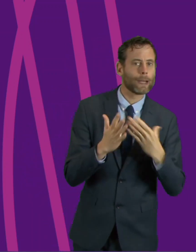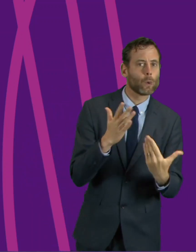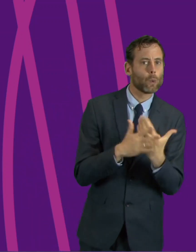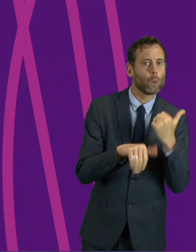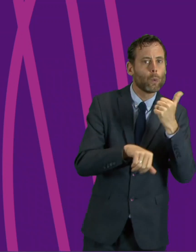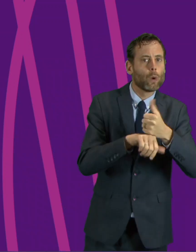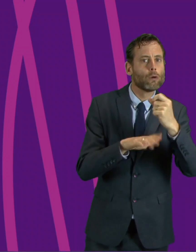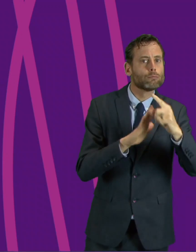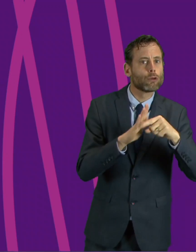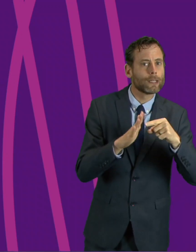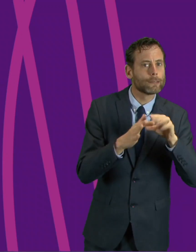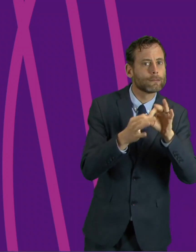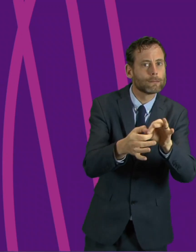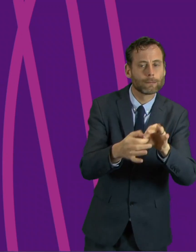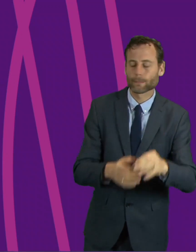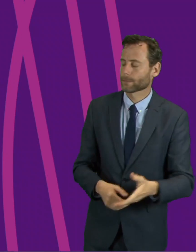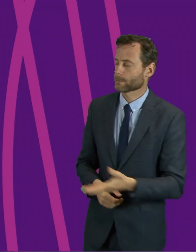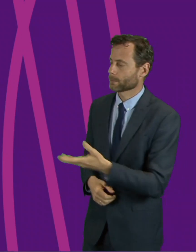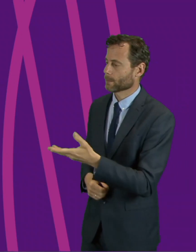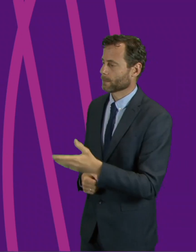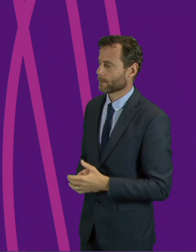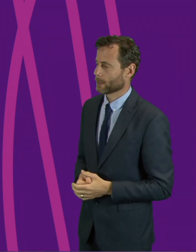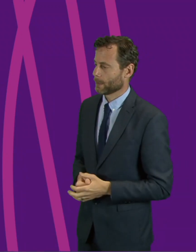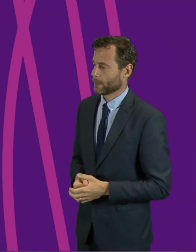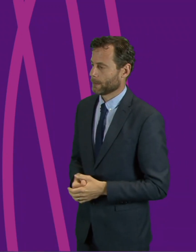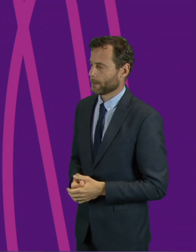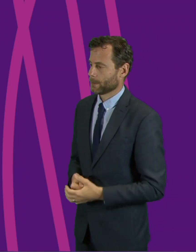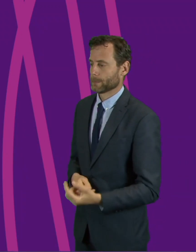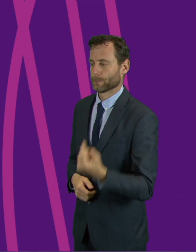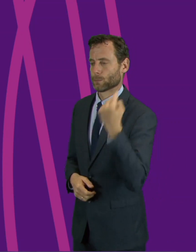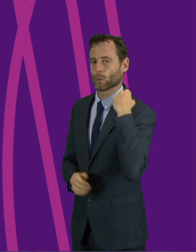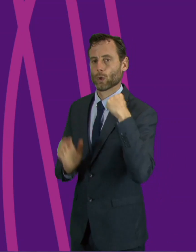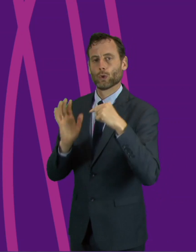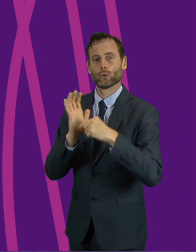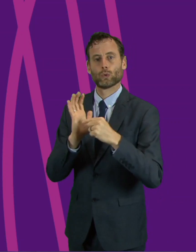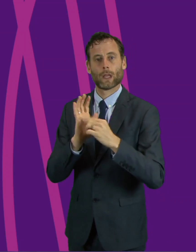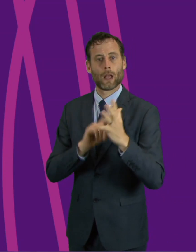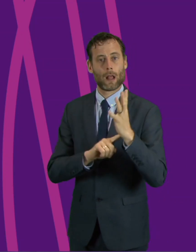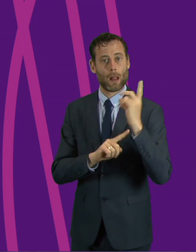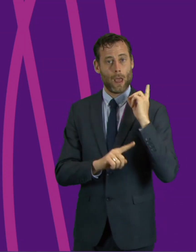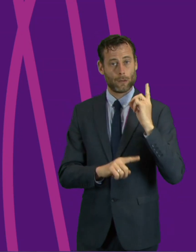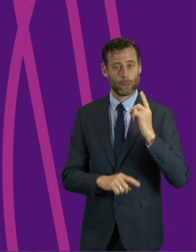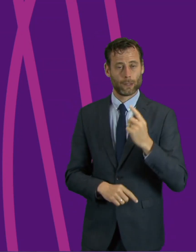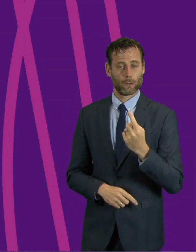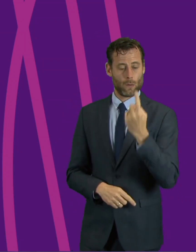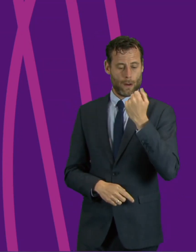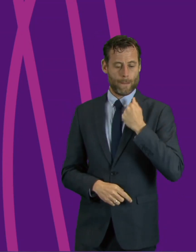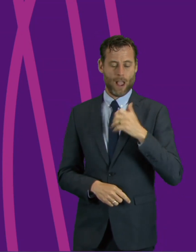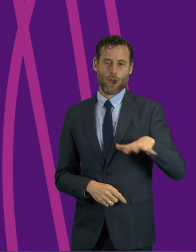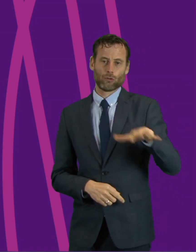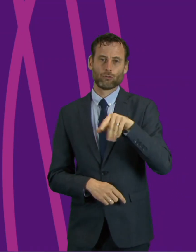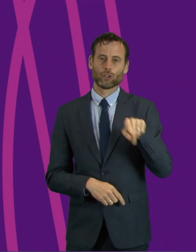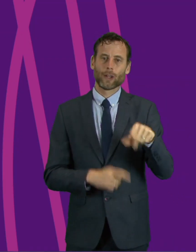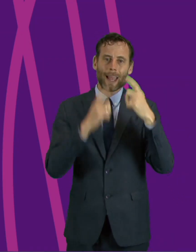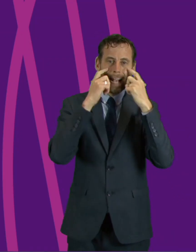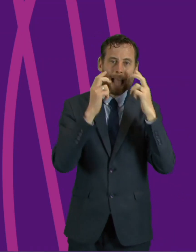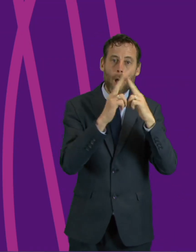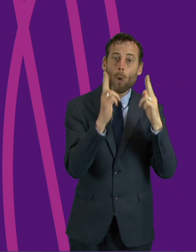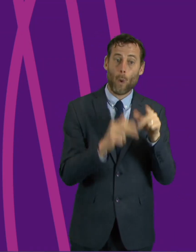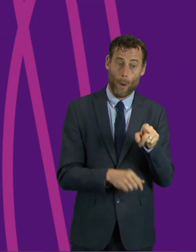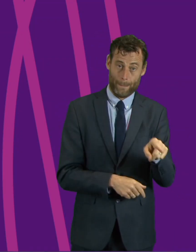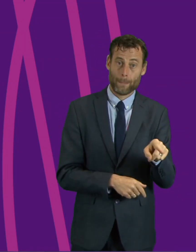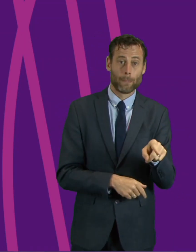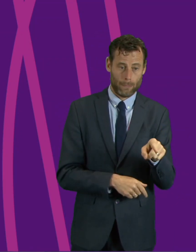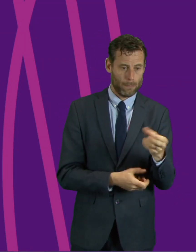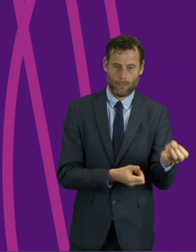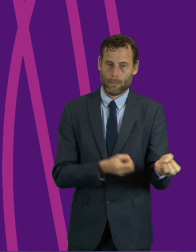Jamie Halker-Johnson, to be followed by Lewis MacDonald. Thank you. On Tuesday last week, a resident from the Glenisla care home in my region was transferred to hospital in Aberdeen.